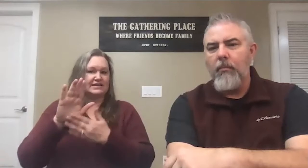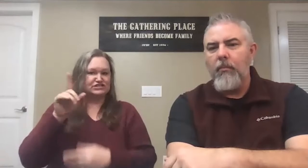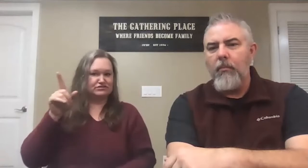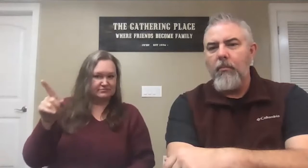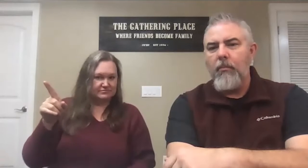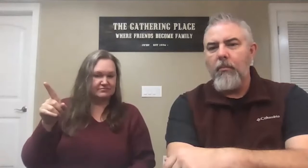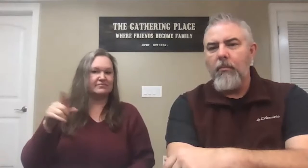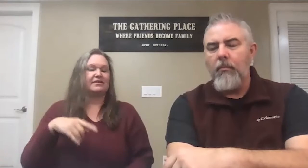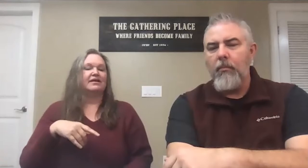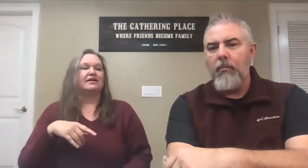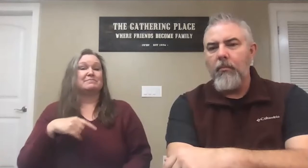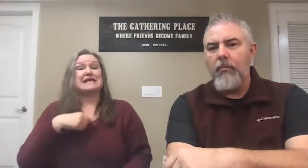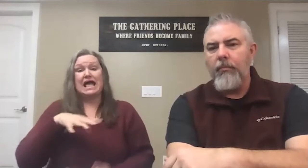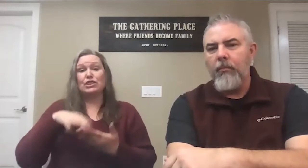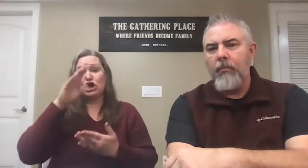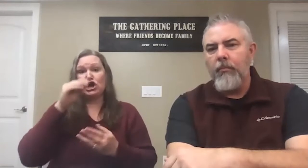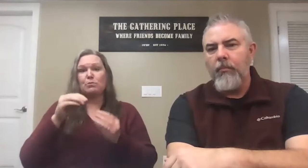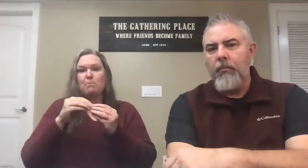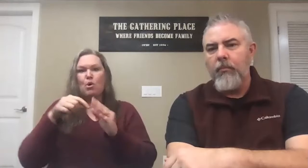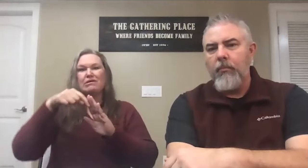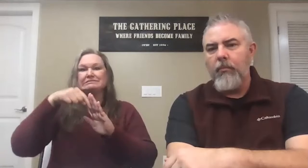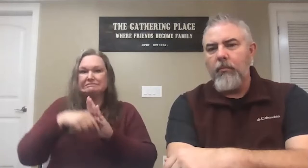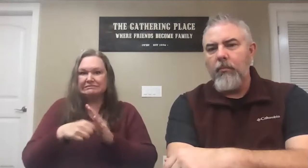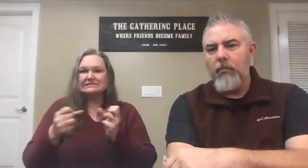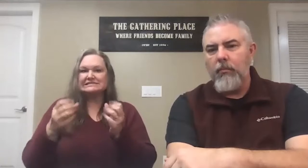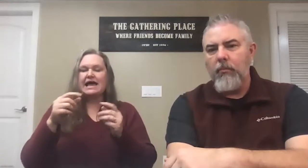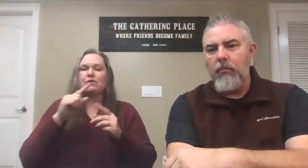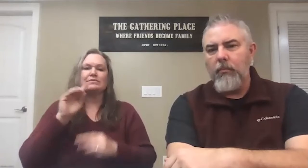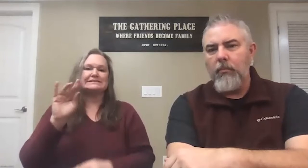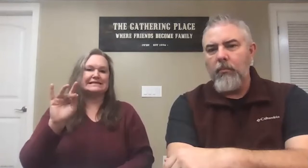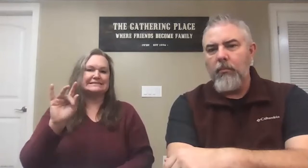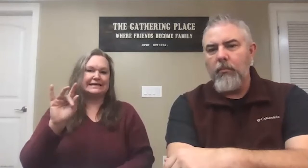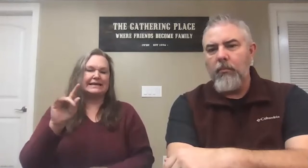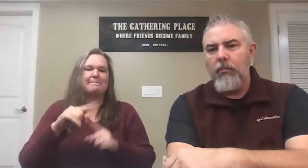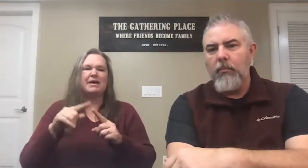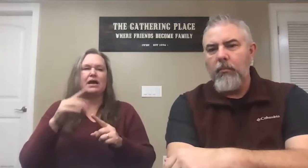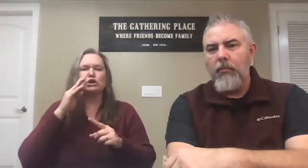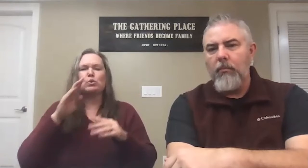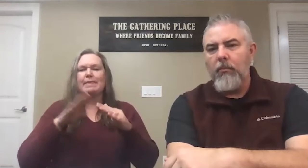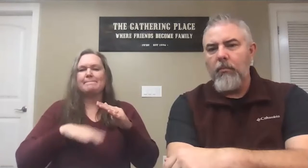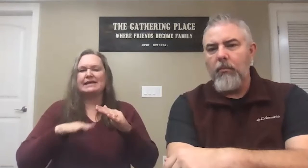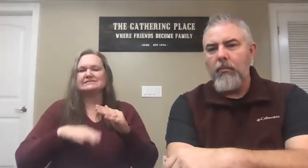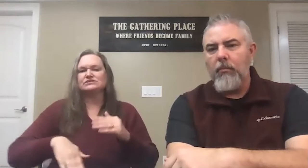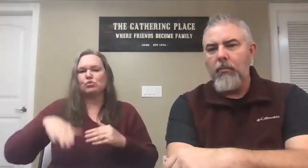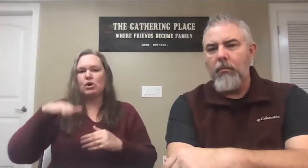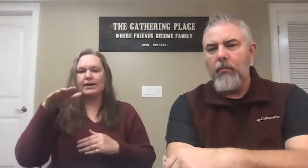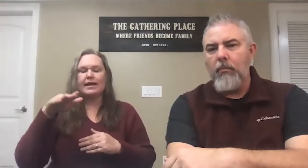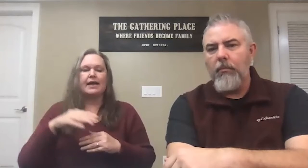Because I've already learned something at college. I learned more in depth when I was about 18 years